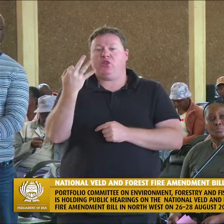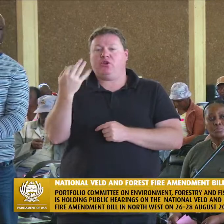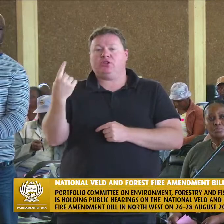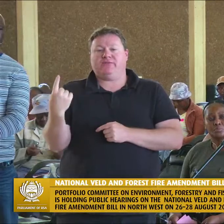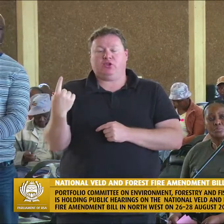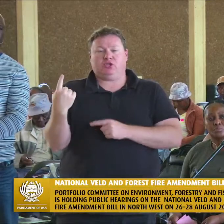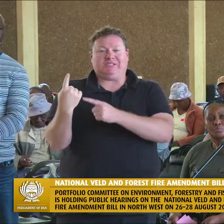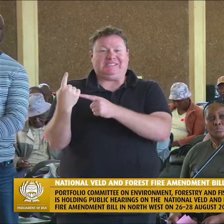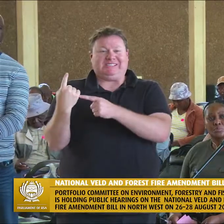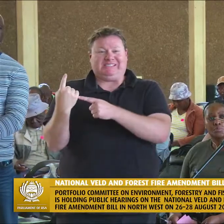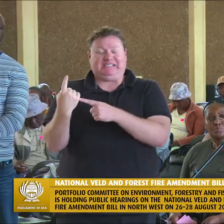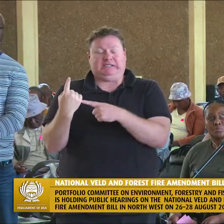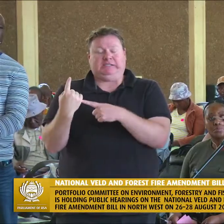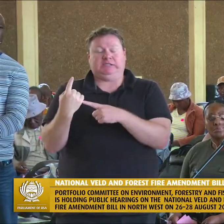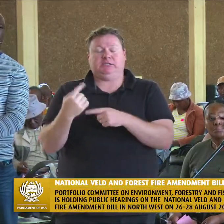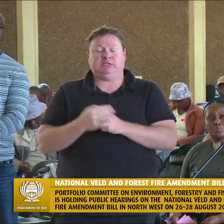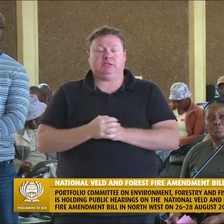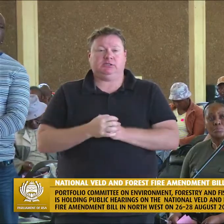question